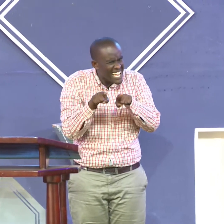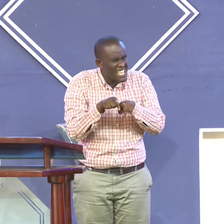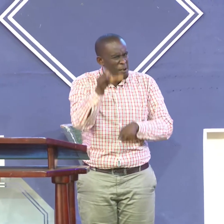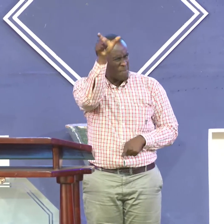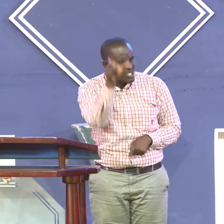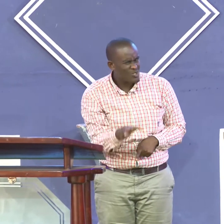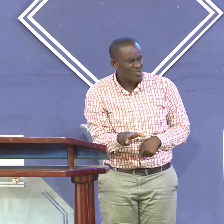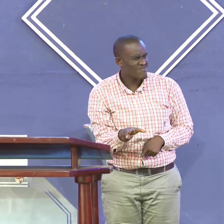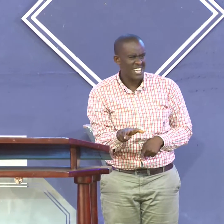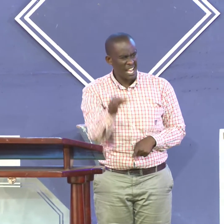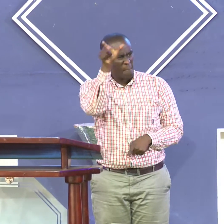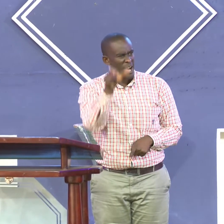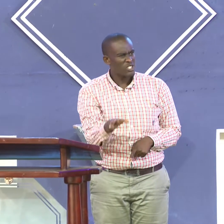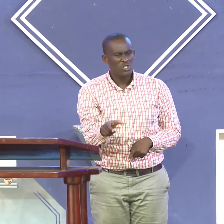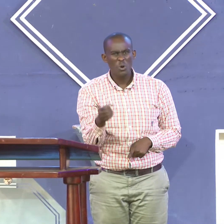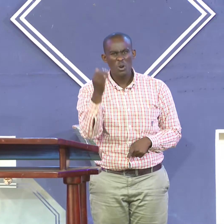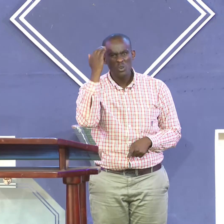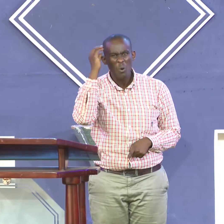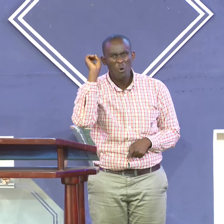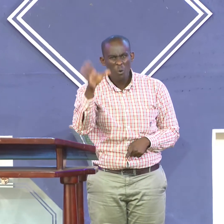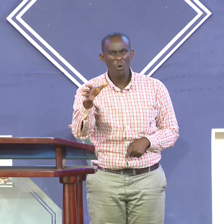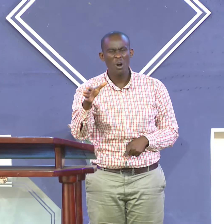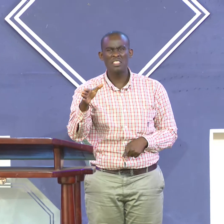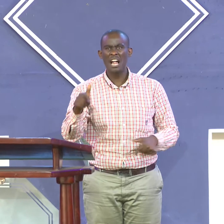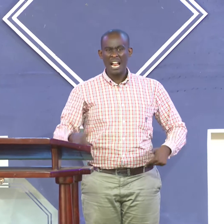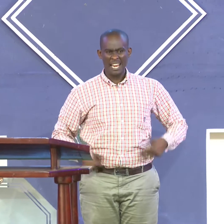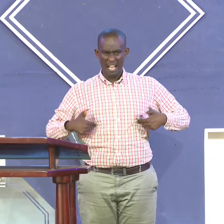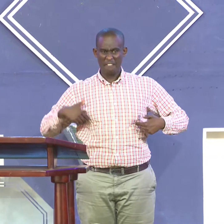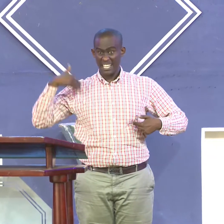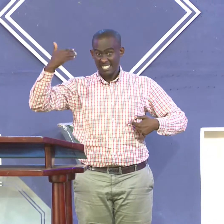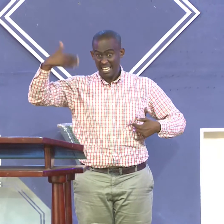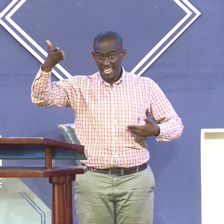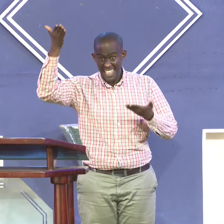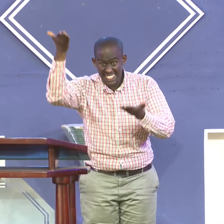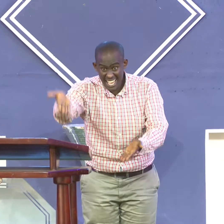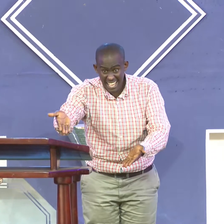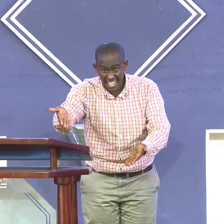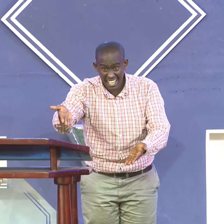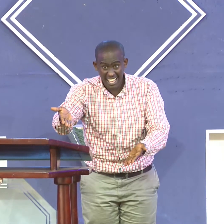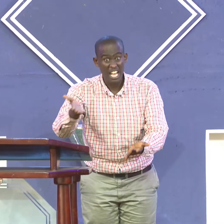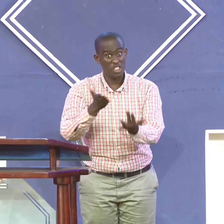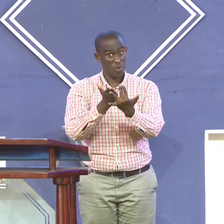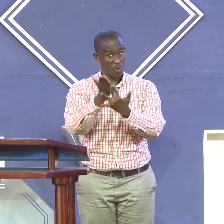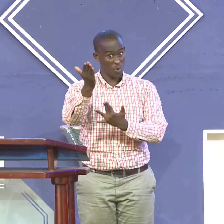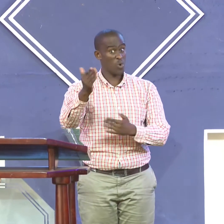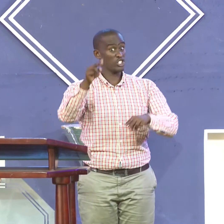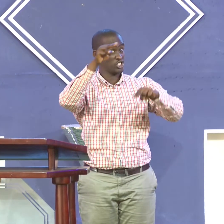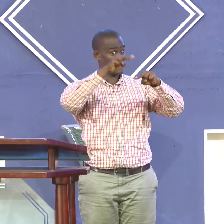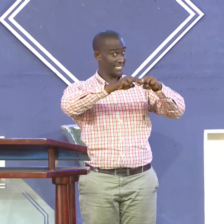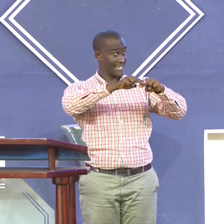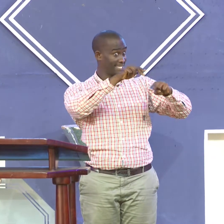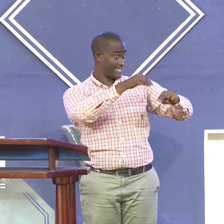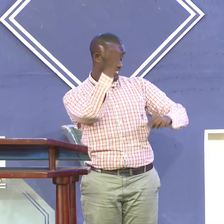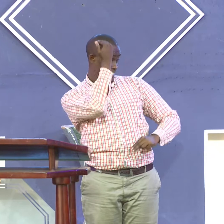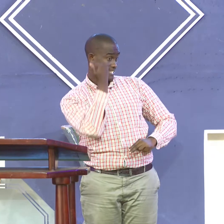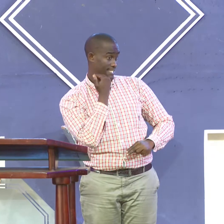person who doesn't know that there is eternal life, and yet it is going to come through